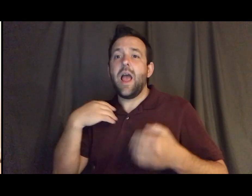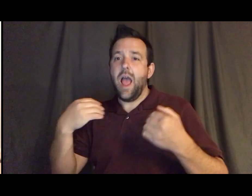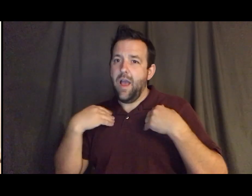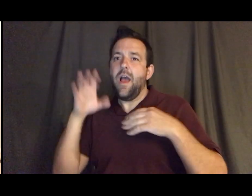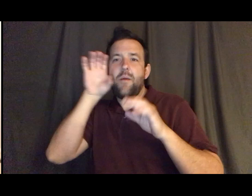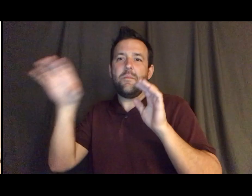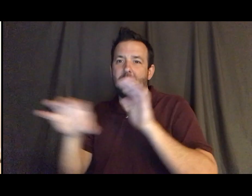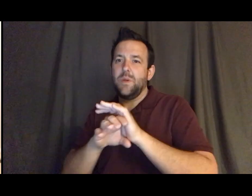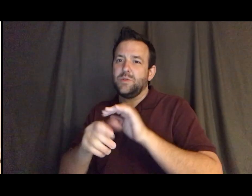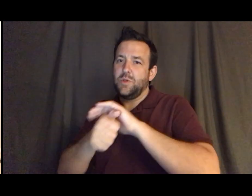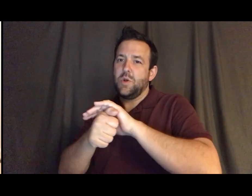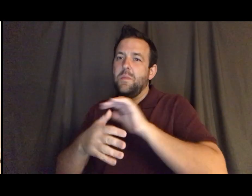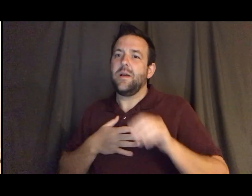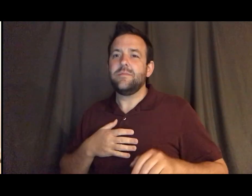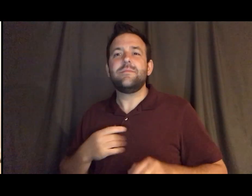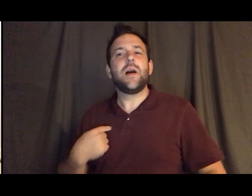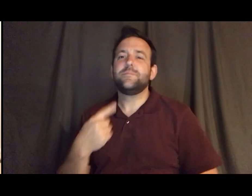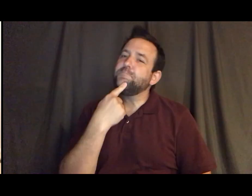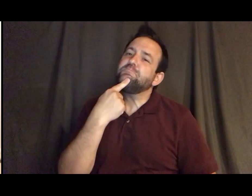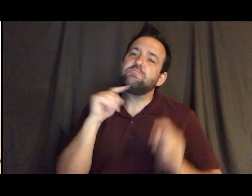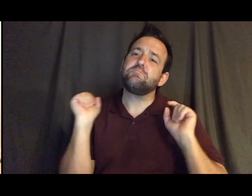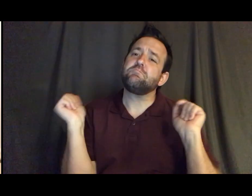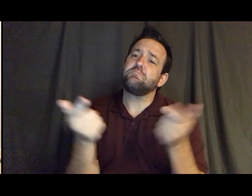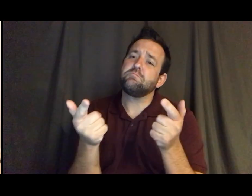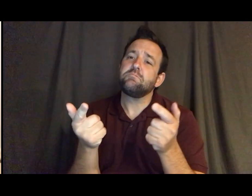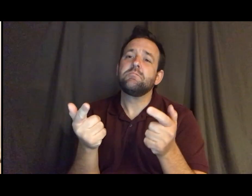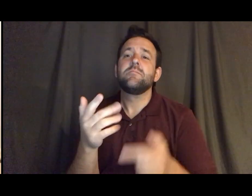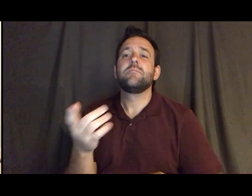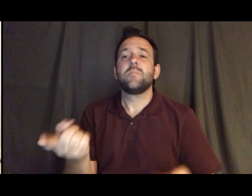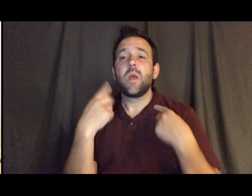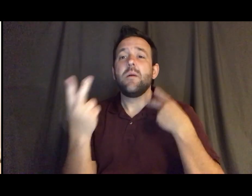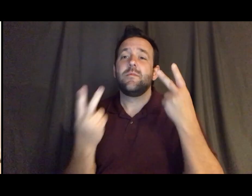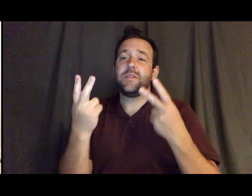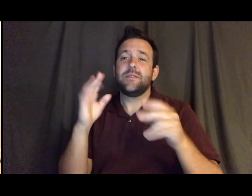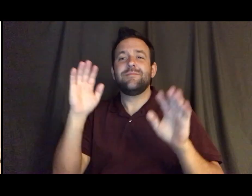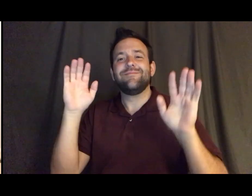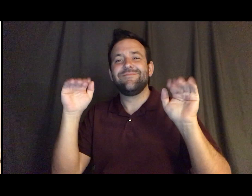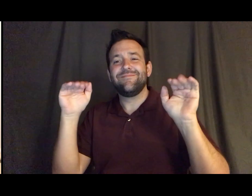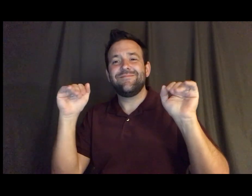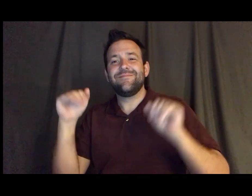Come and see me sometime. Bye-bye, guys. See you later. Bye-bye.